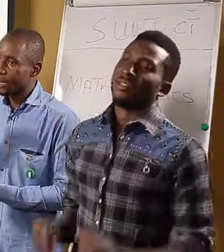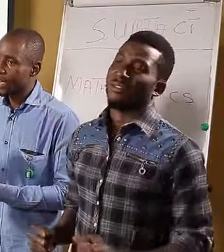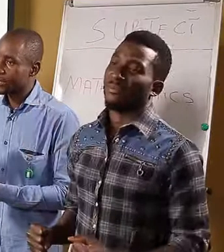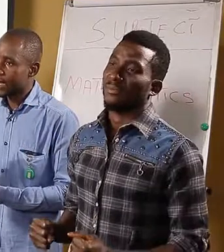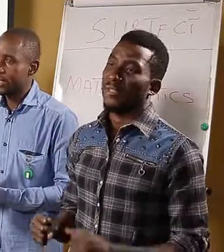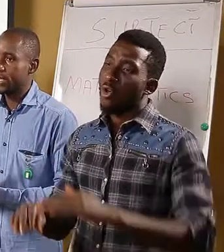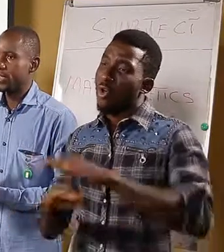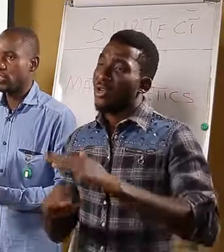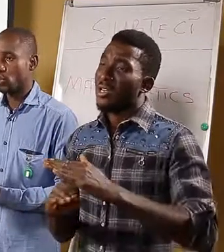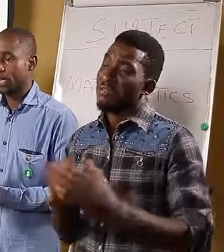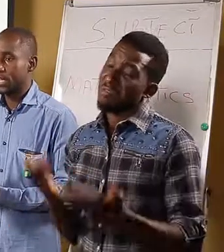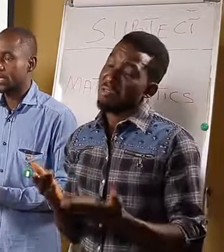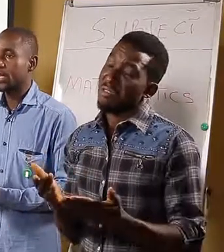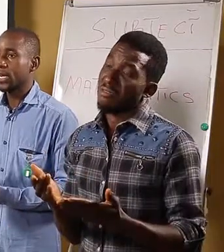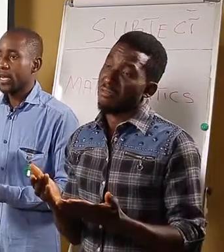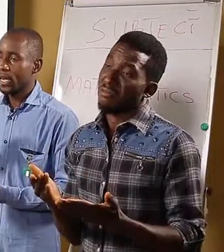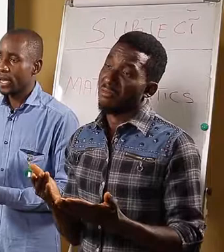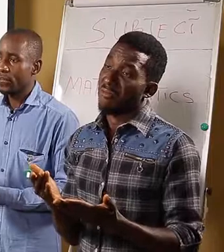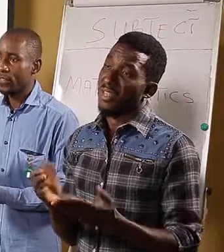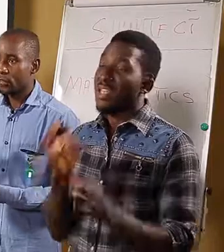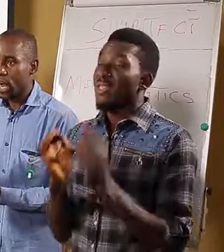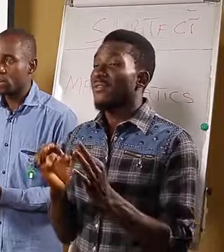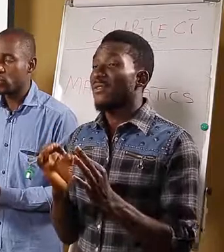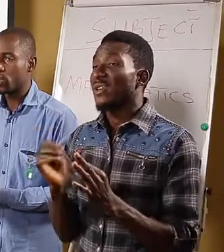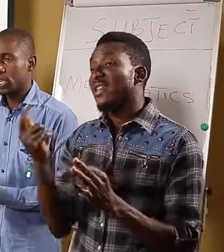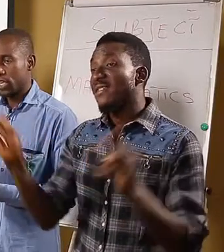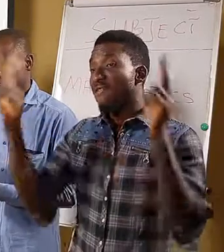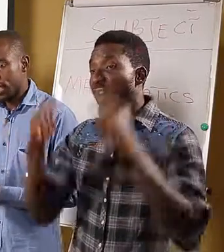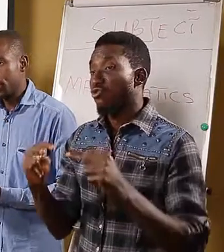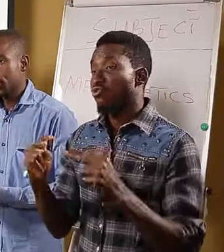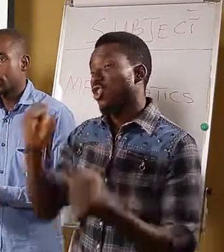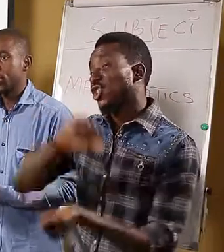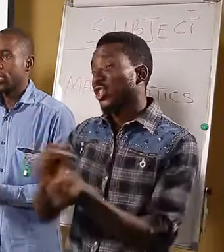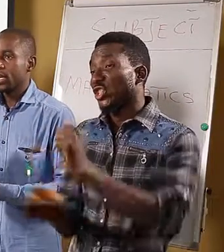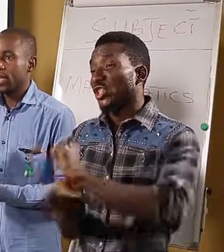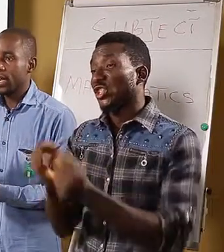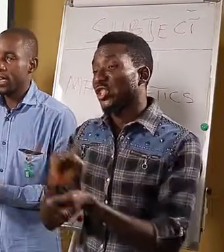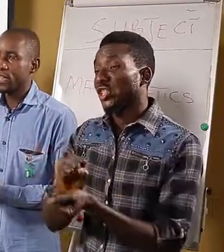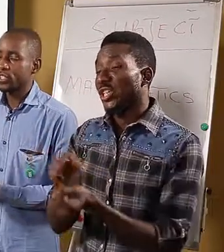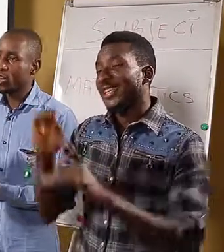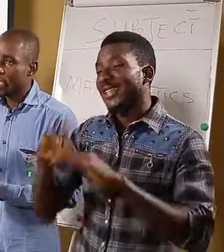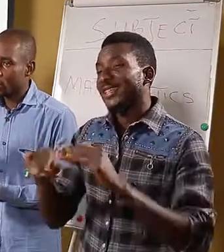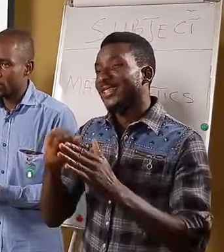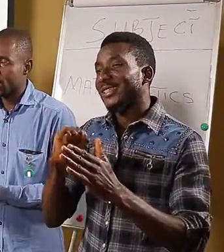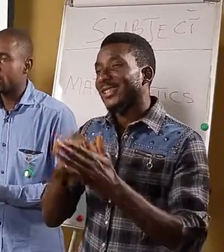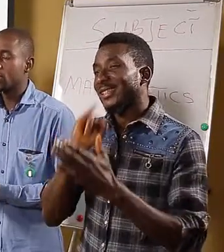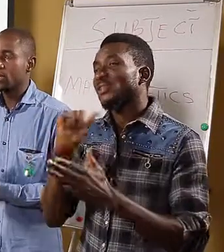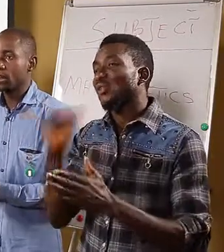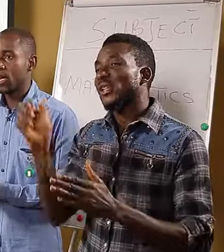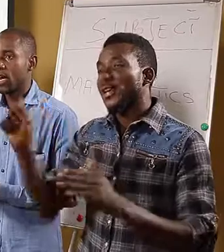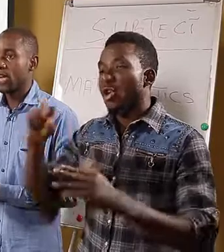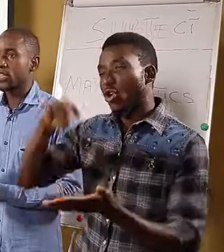But under certain situation, if the value changes, then it is not a